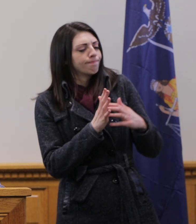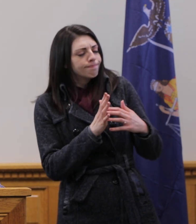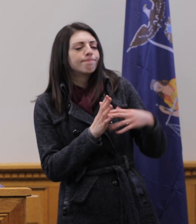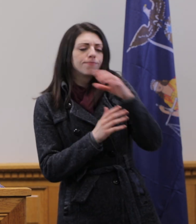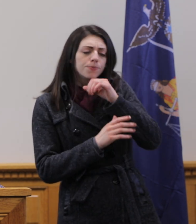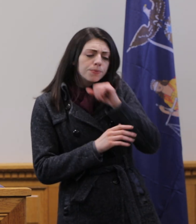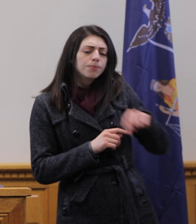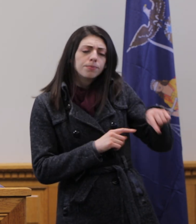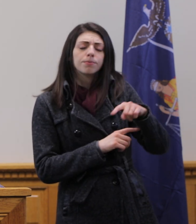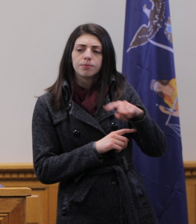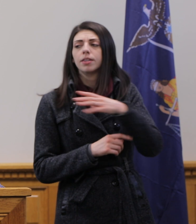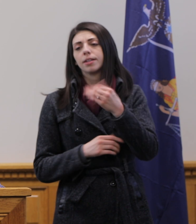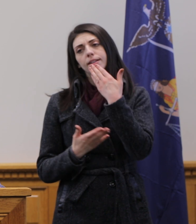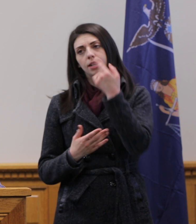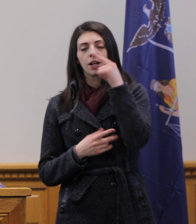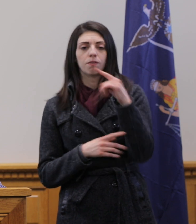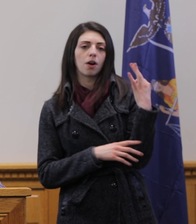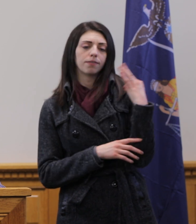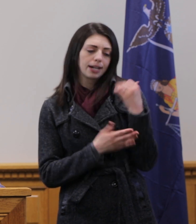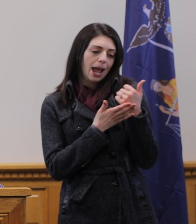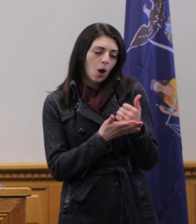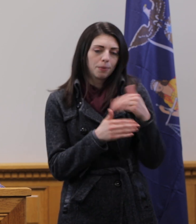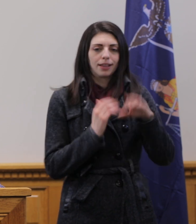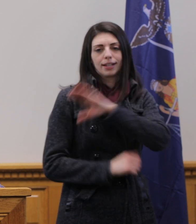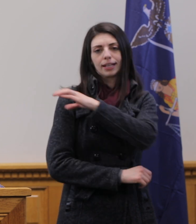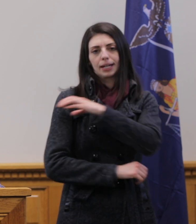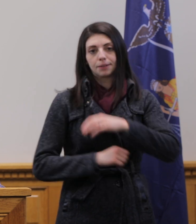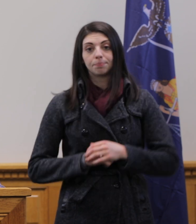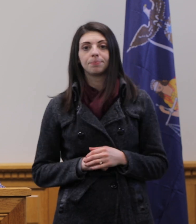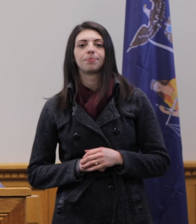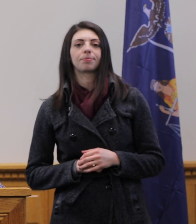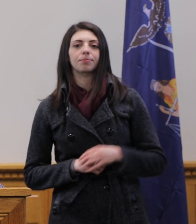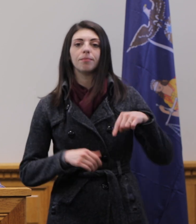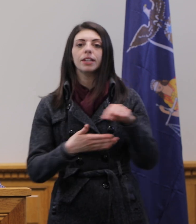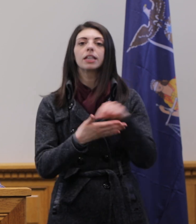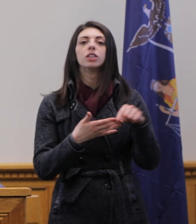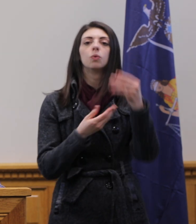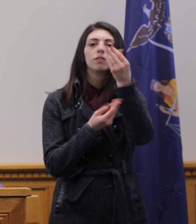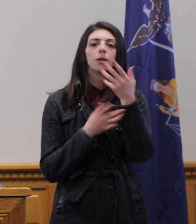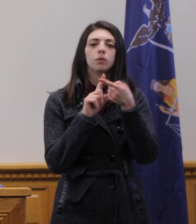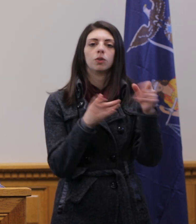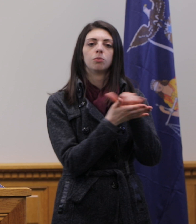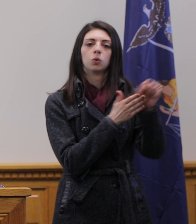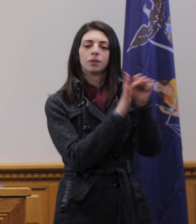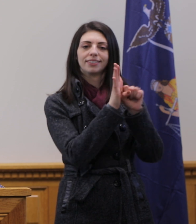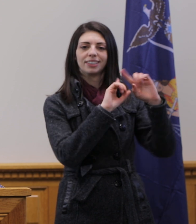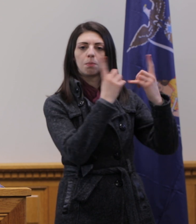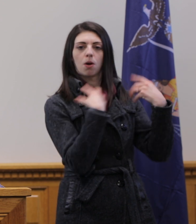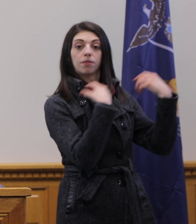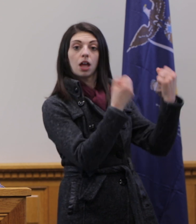for helping at the vaccination clinics. This week's data from the New York State Department of Health confirms